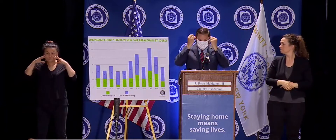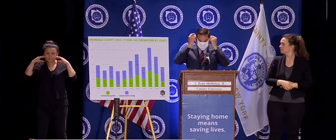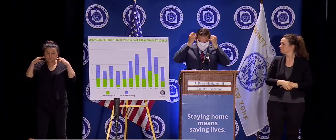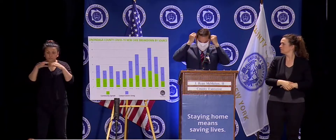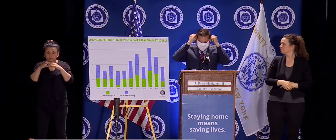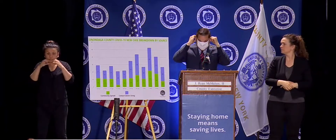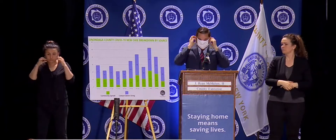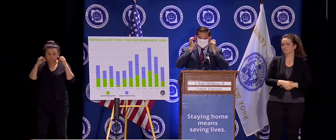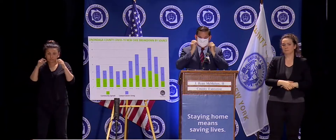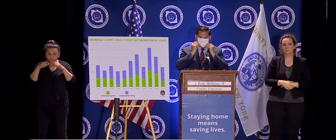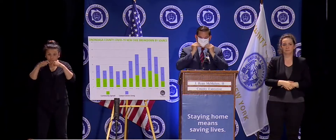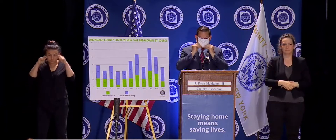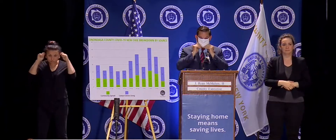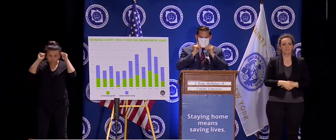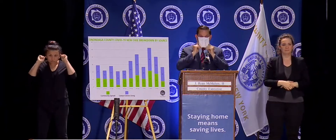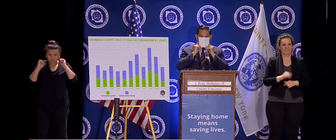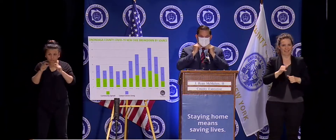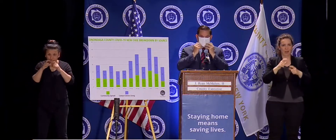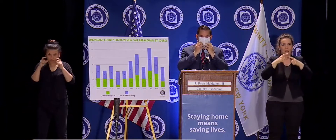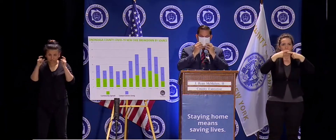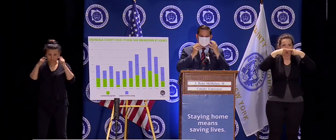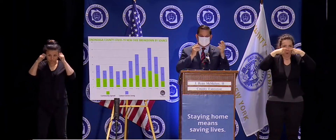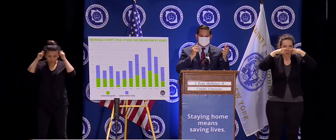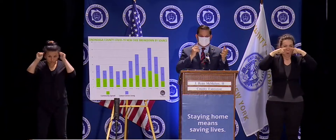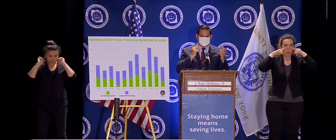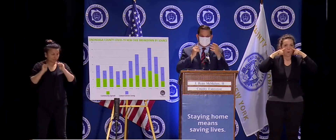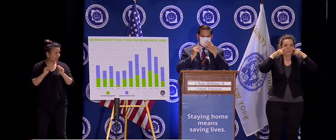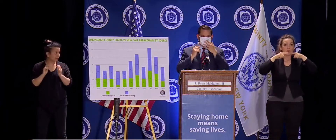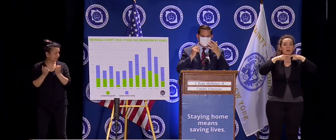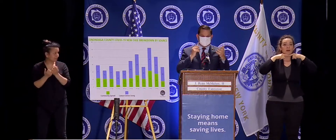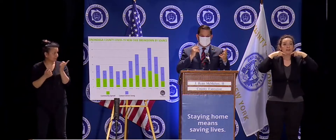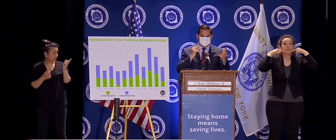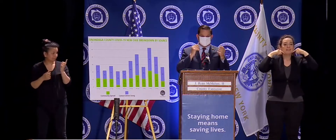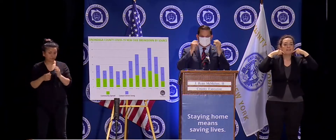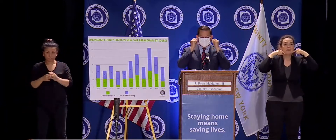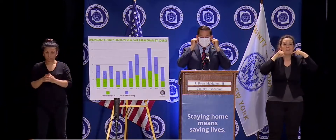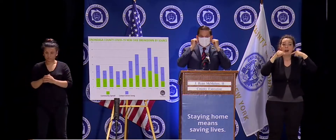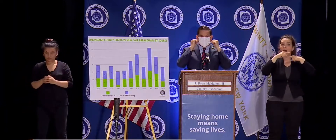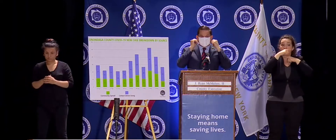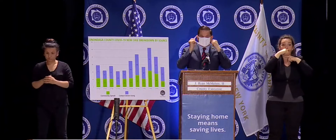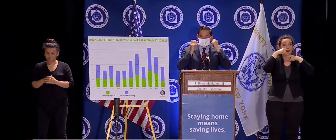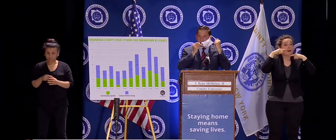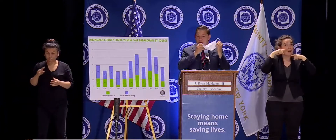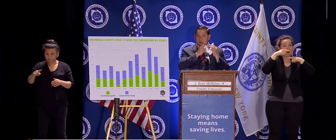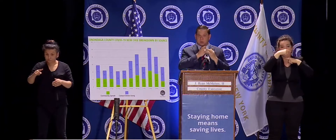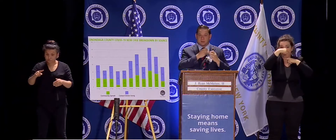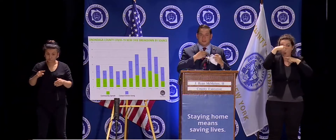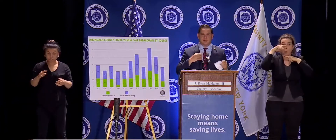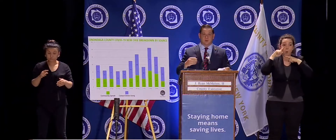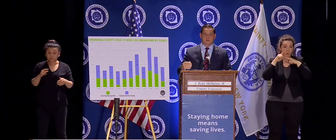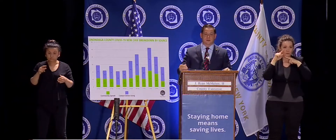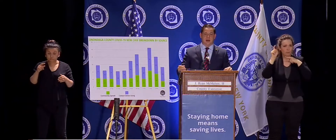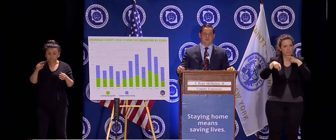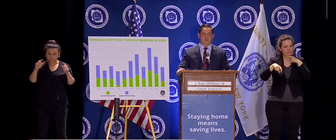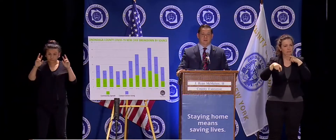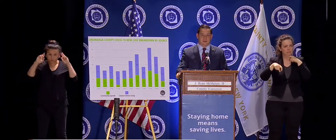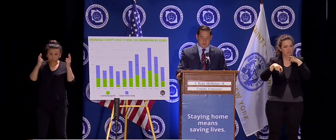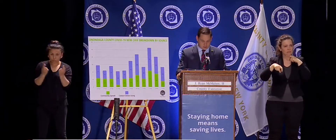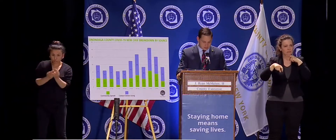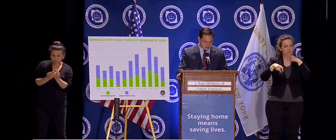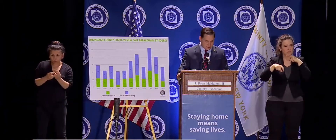this. Okay? This protects you and people around you from mucus and or